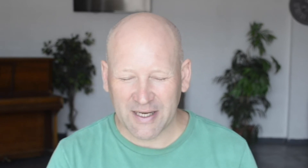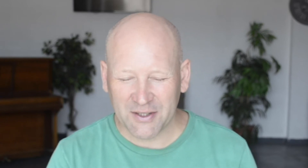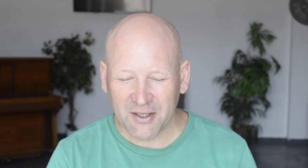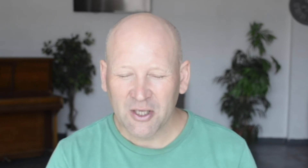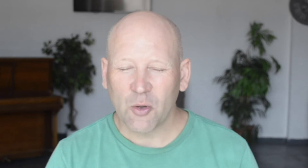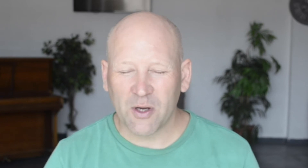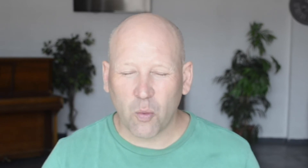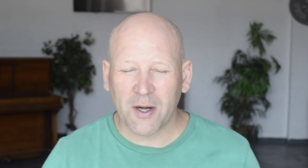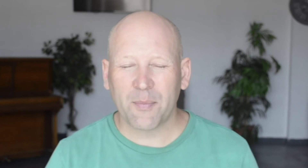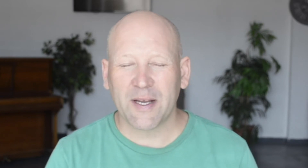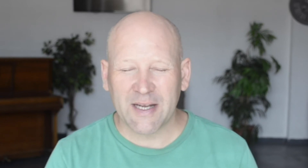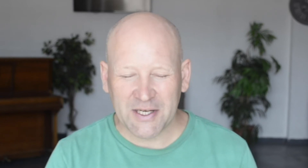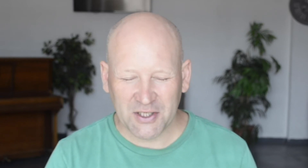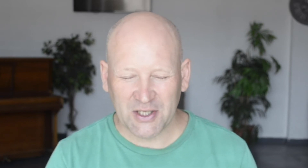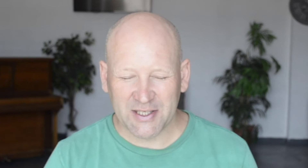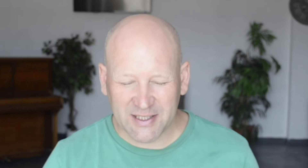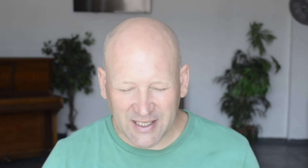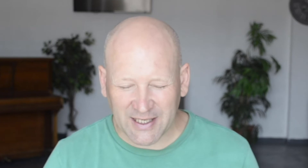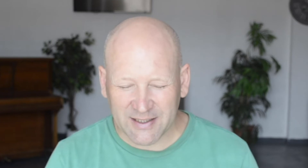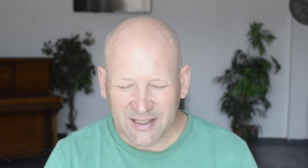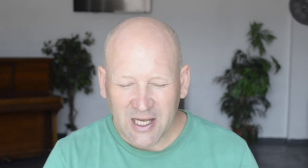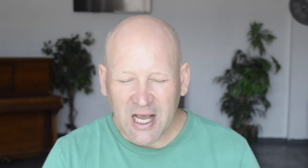Welsh nation. We want to be a nation that